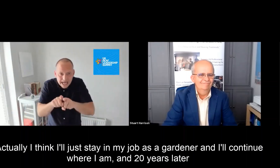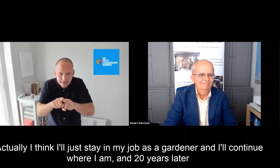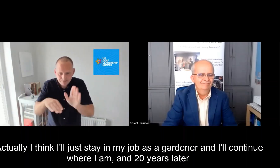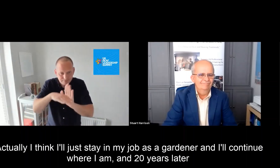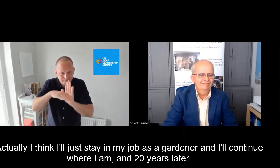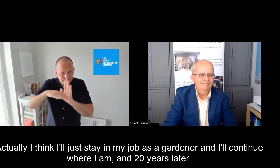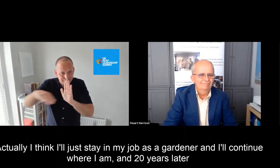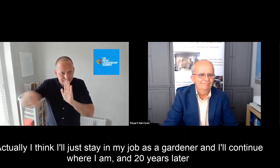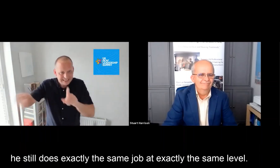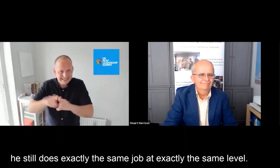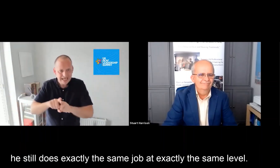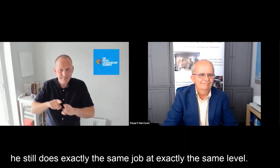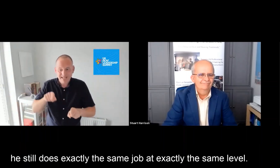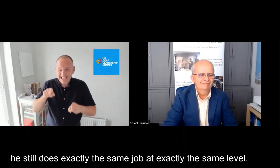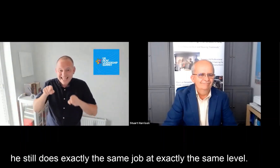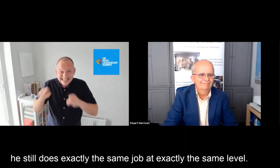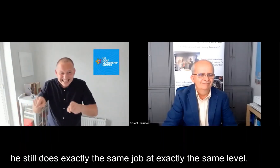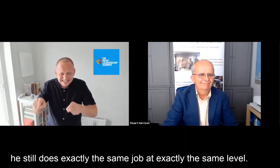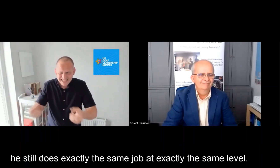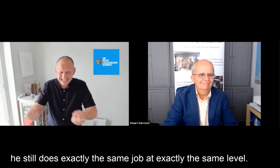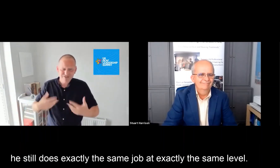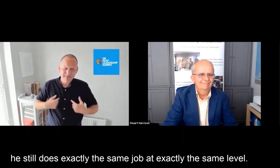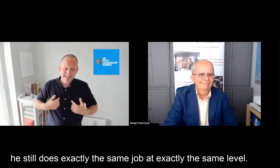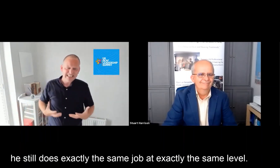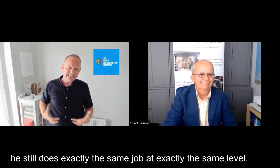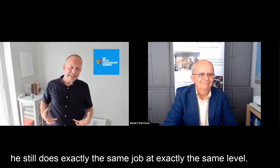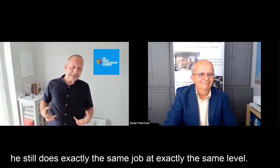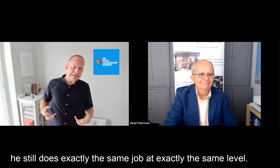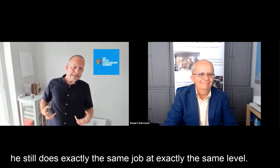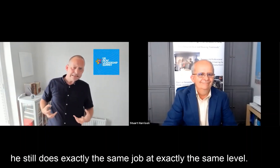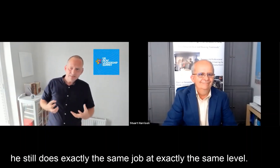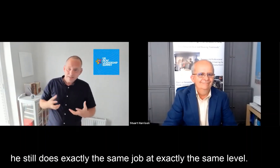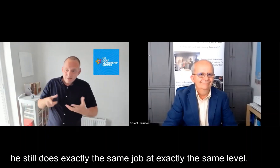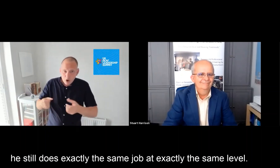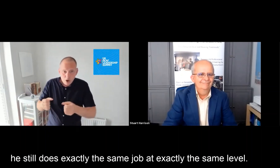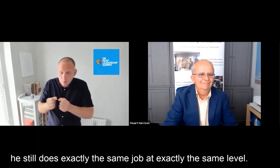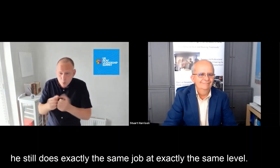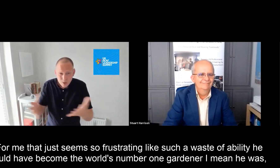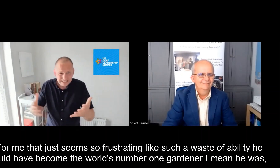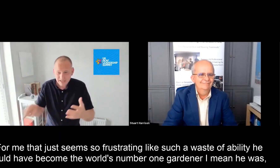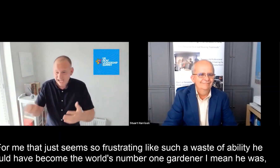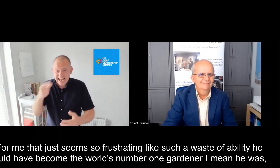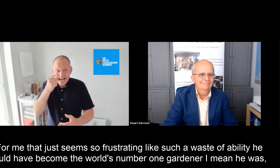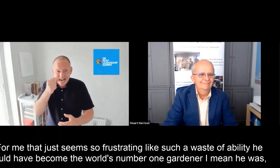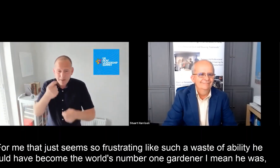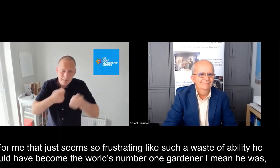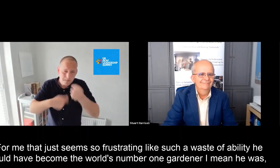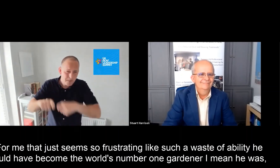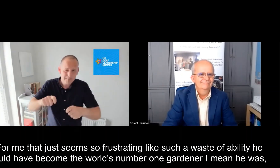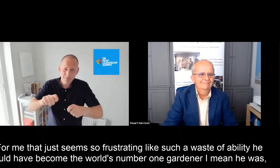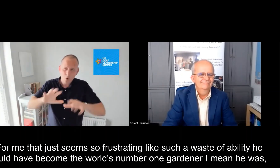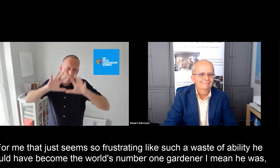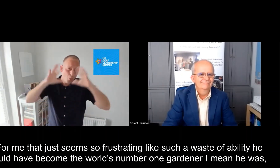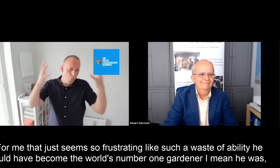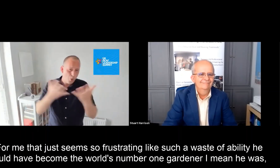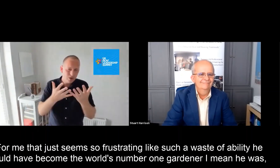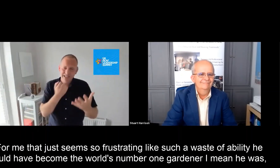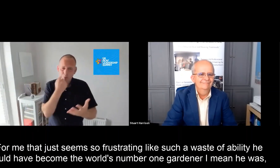he still does exactly the same job at exactly the same level. And for me, that just seemed so frustrating, like such a waste